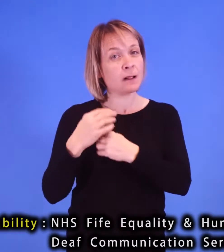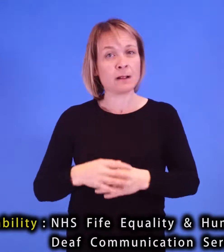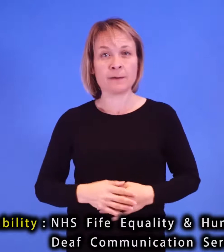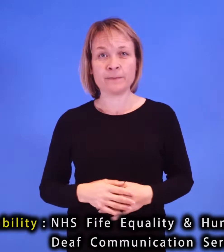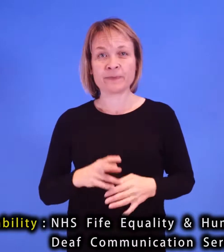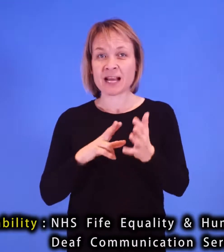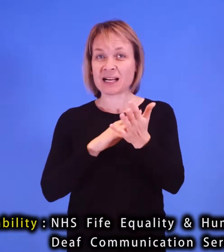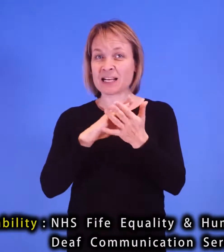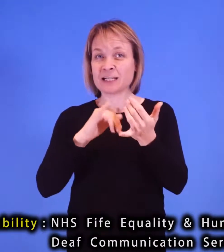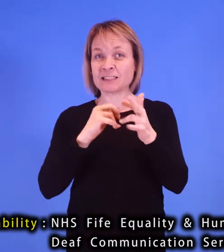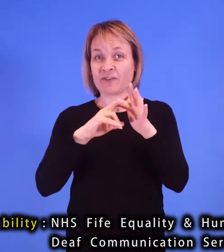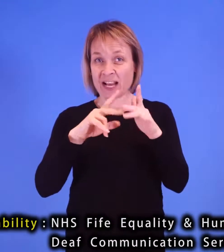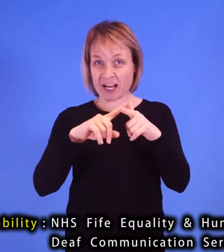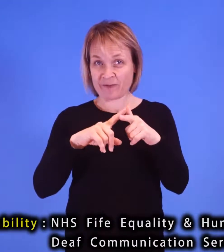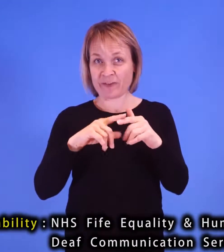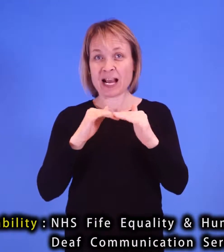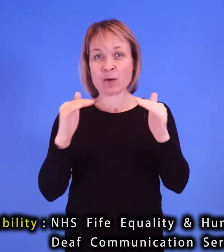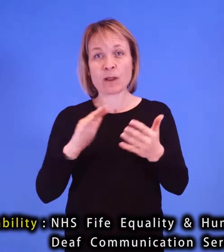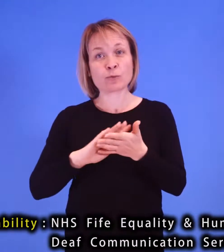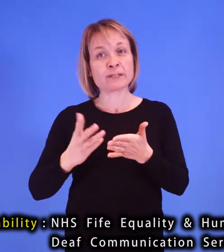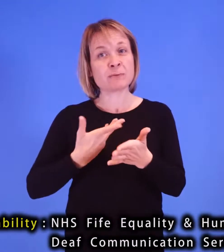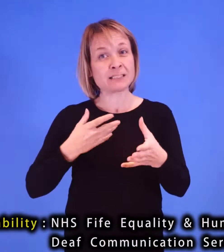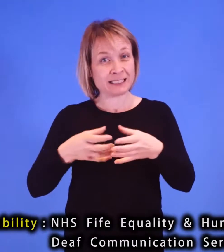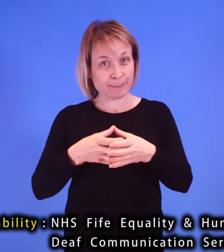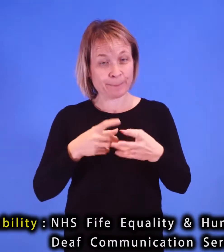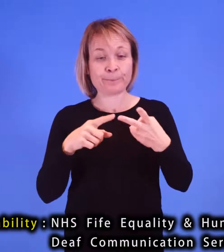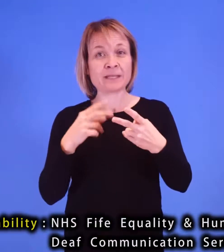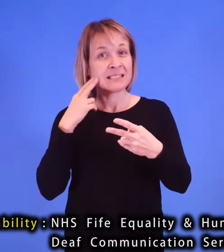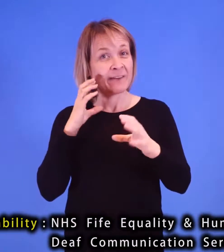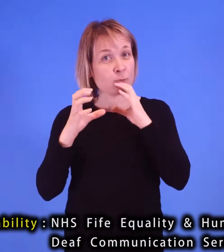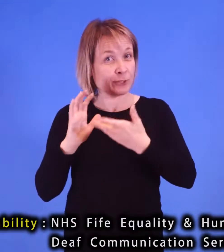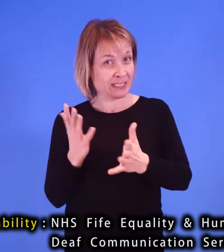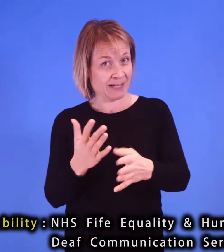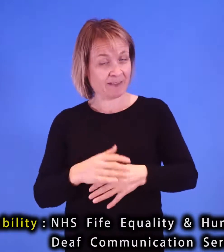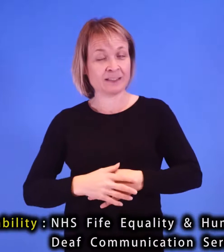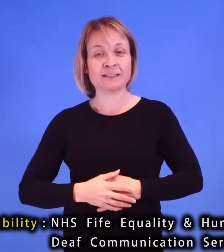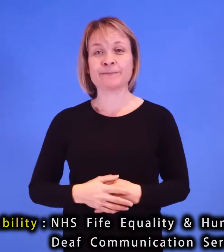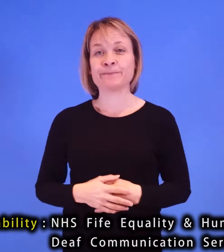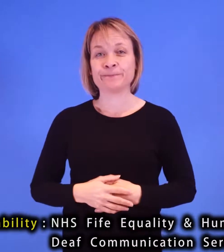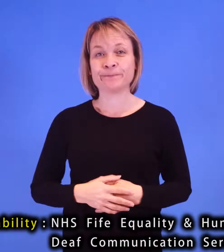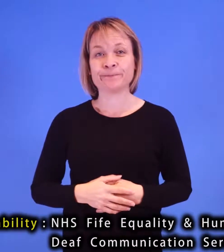Accountability. NHS Fife Equality and Human Rights Team. Deaf Communication Service.